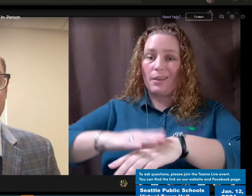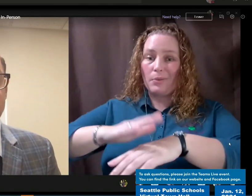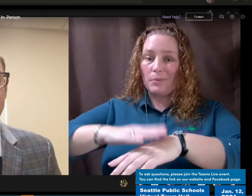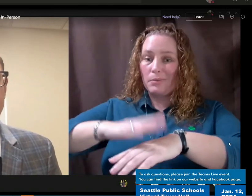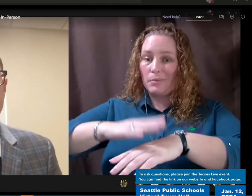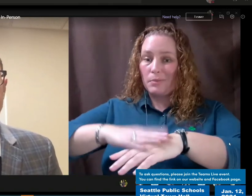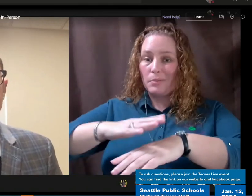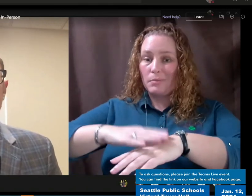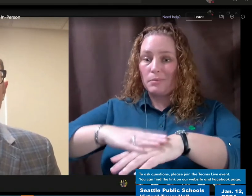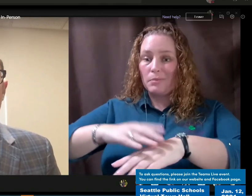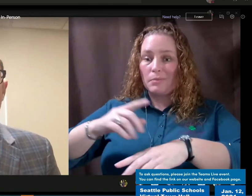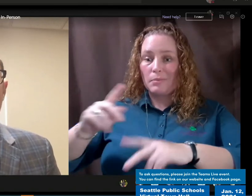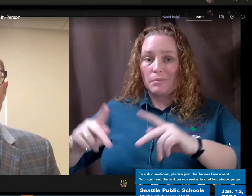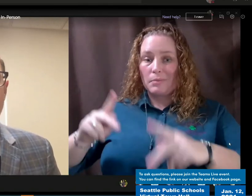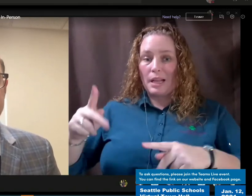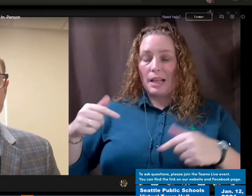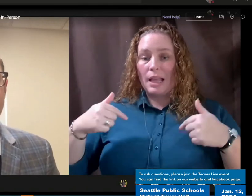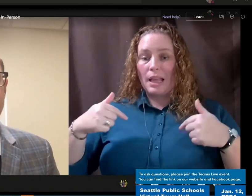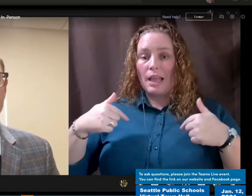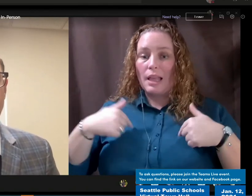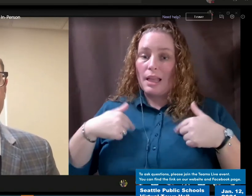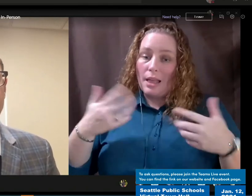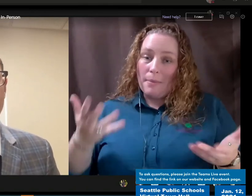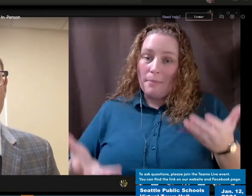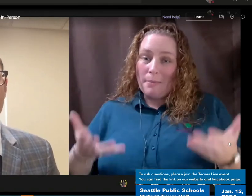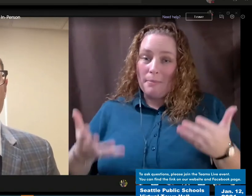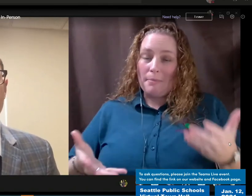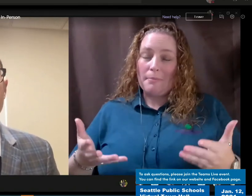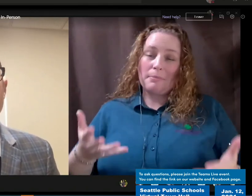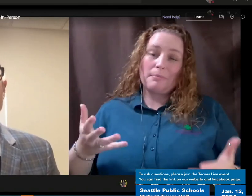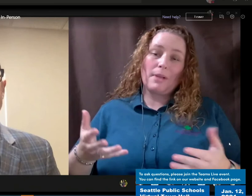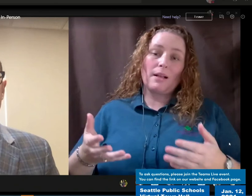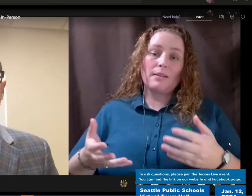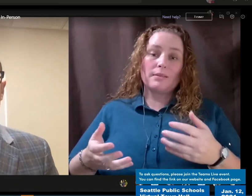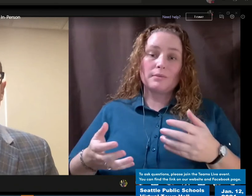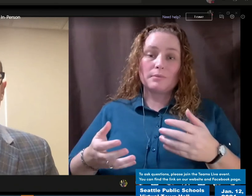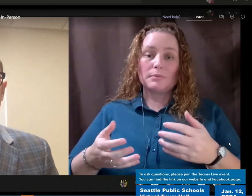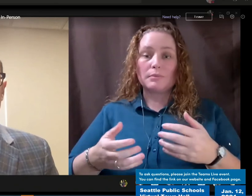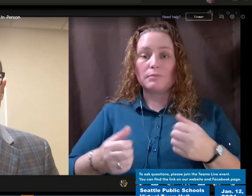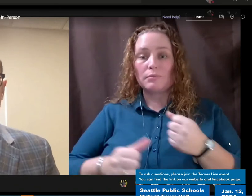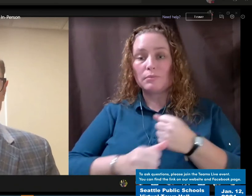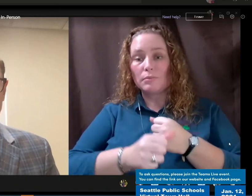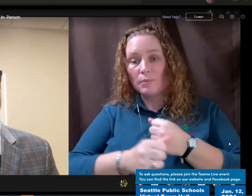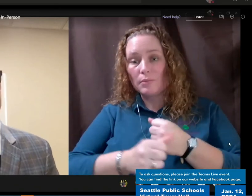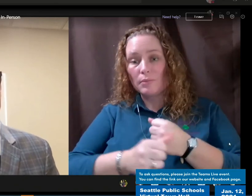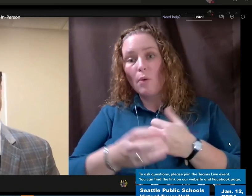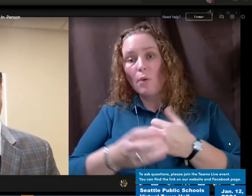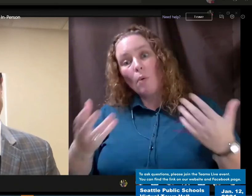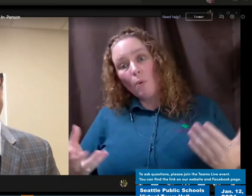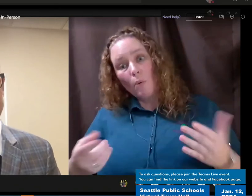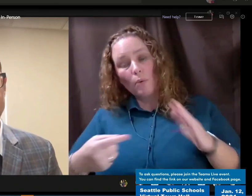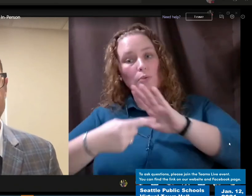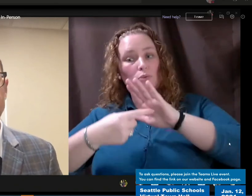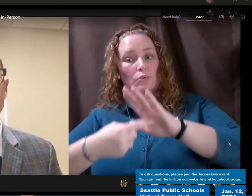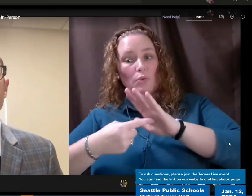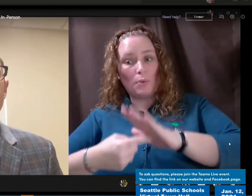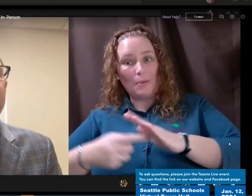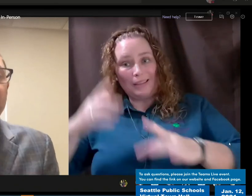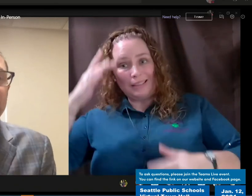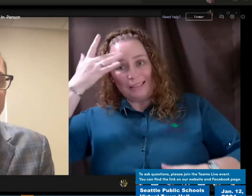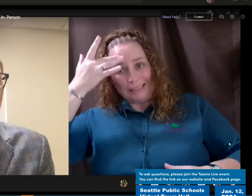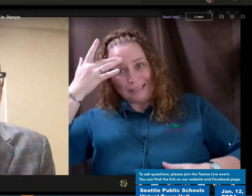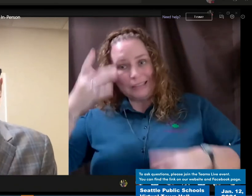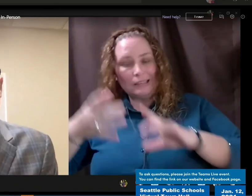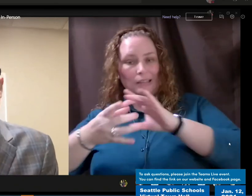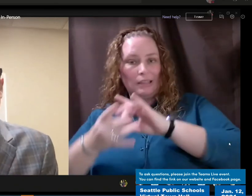attest that they are possibly at risk or demonstrating symptoms related to COVID-19. And then we would